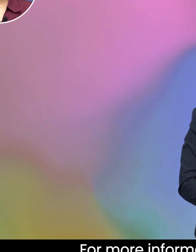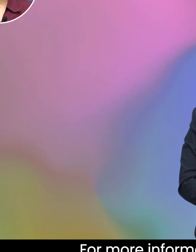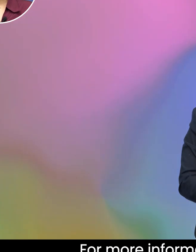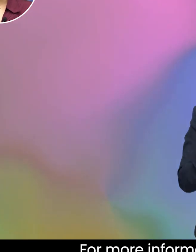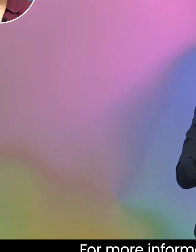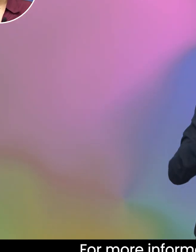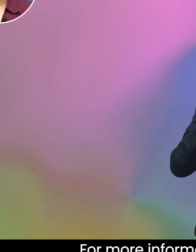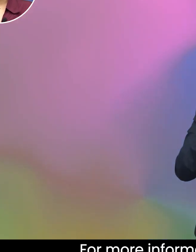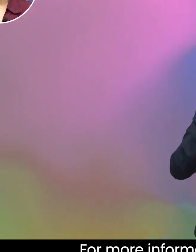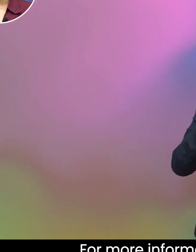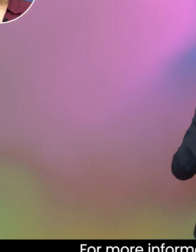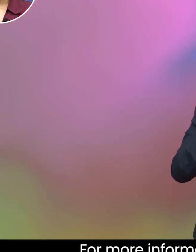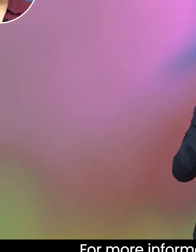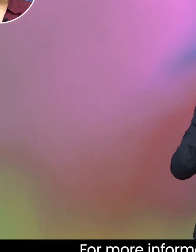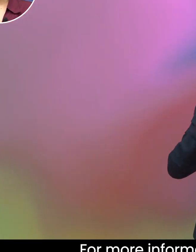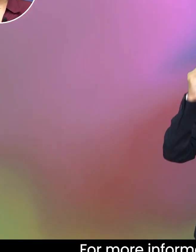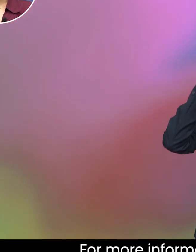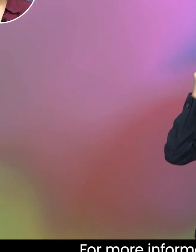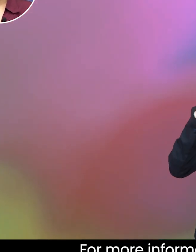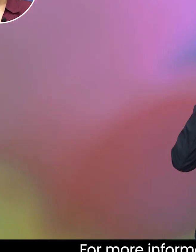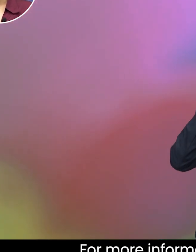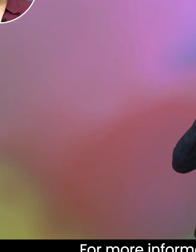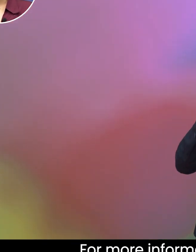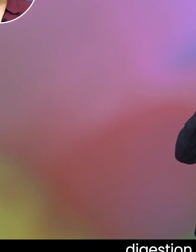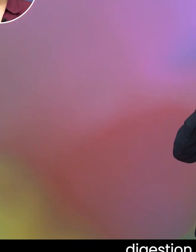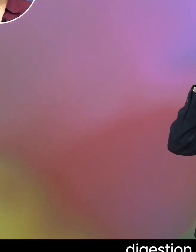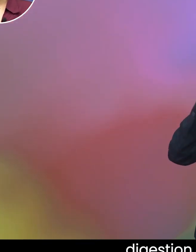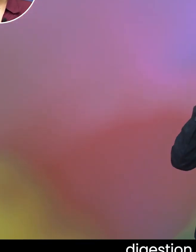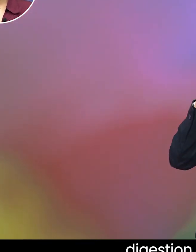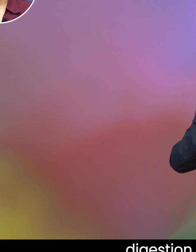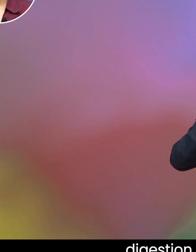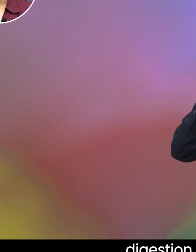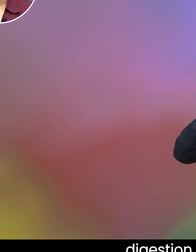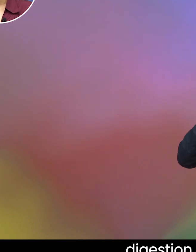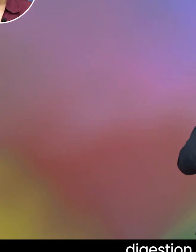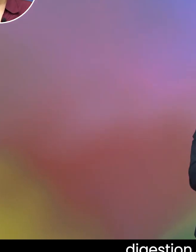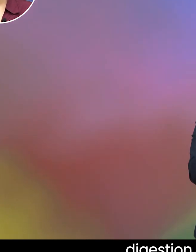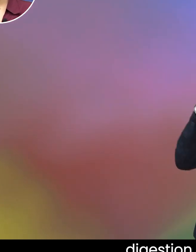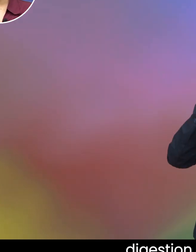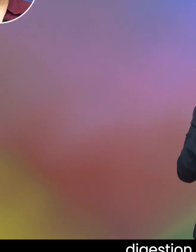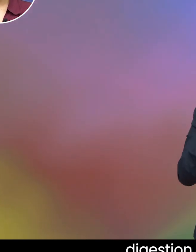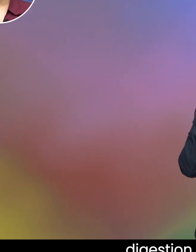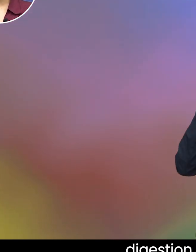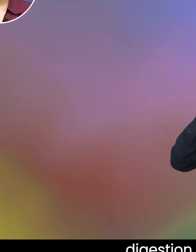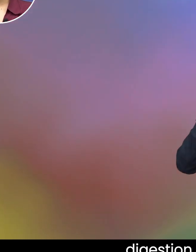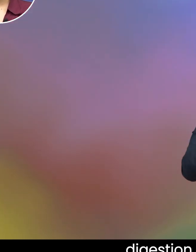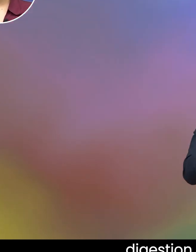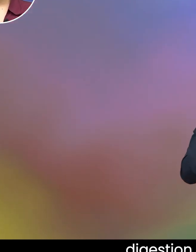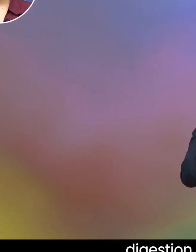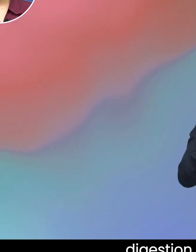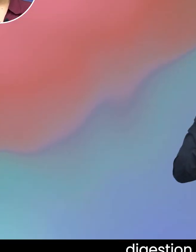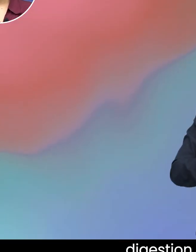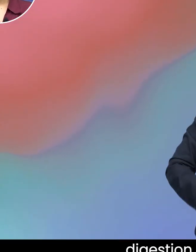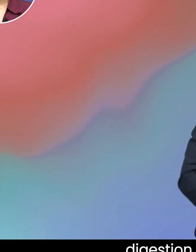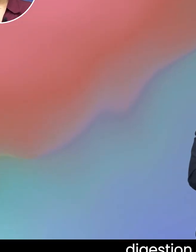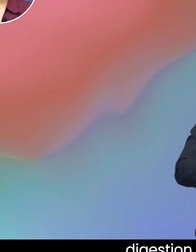For more information, watch Plant Nutrition Digestion Part 1 video of Class 8.